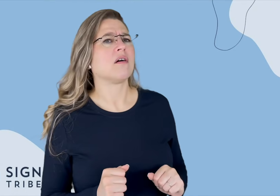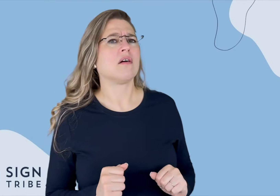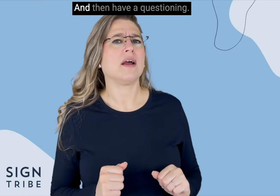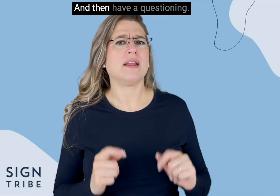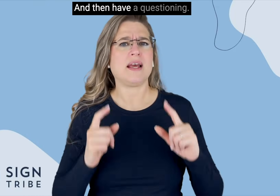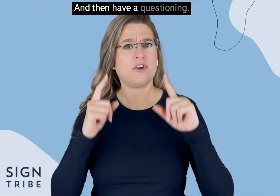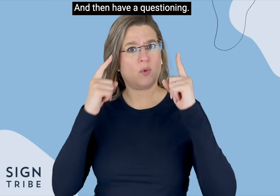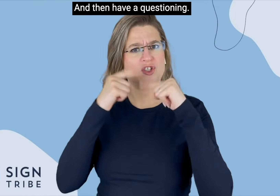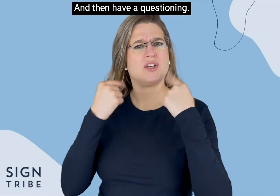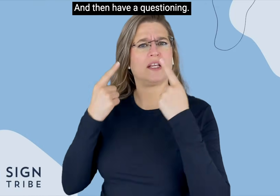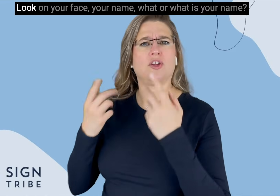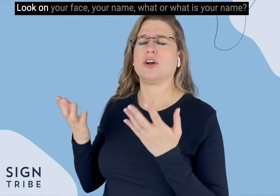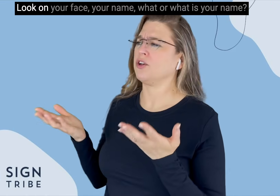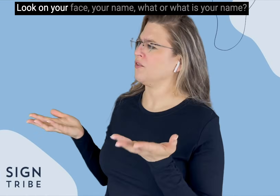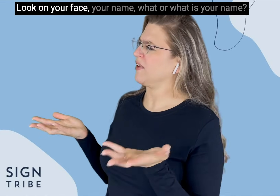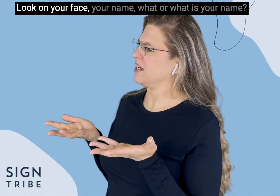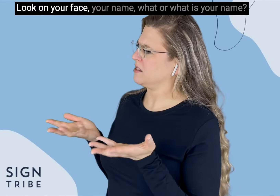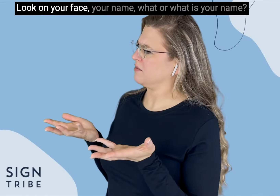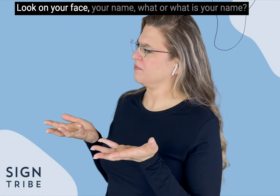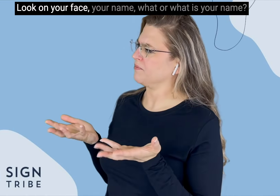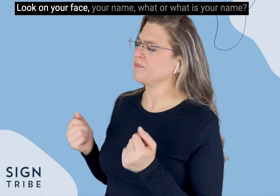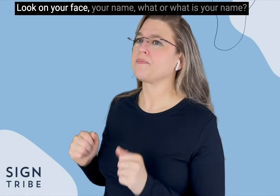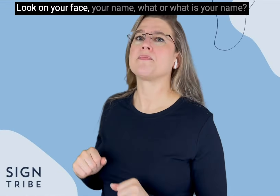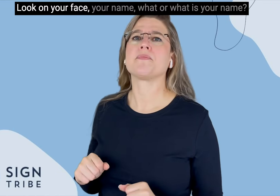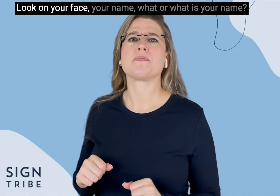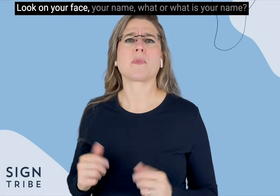And then have a questioning look on your face.